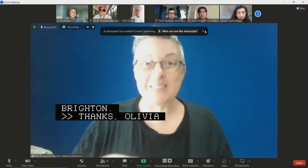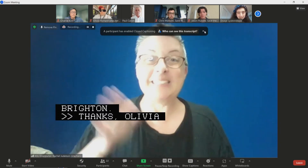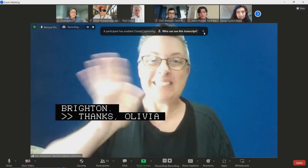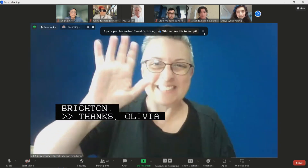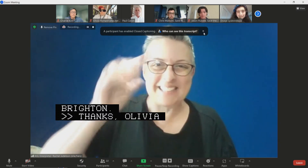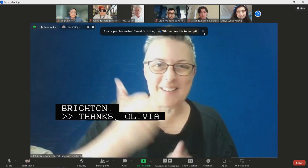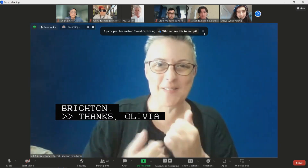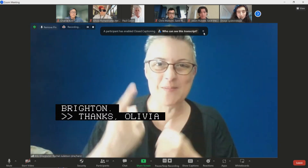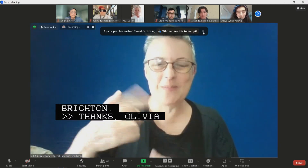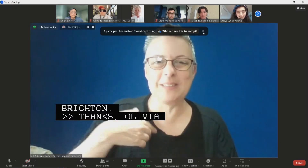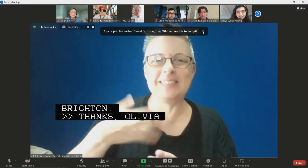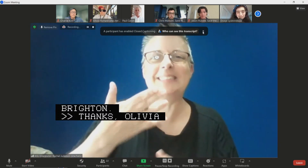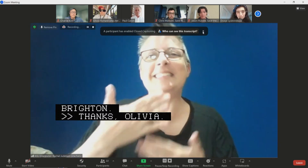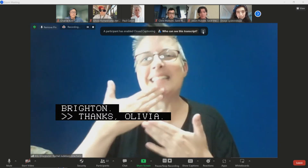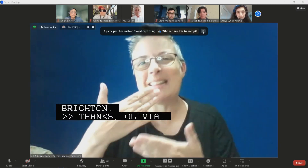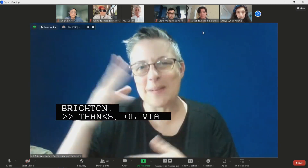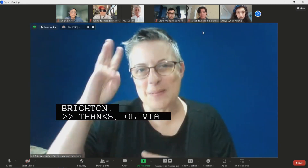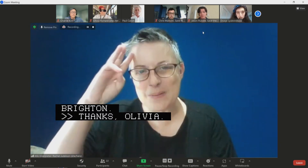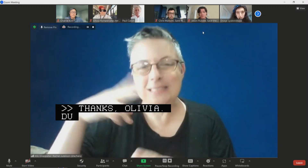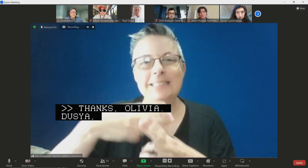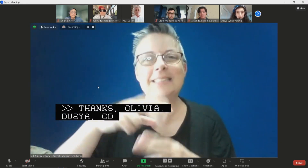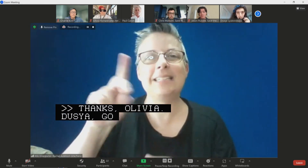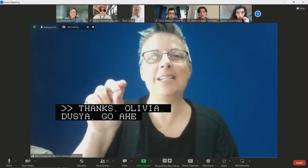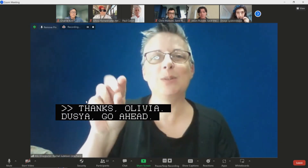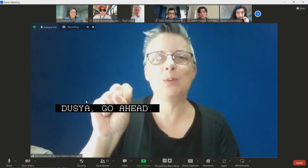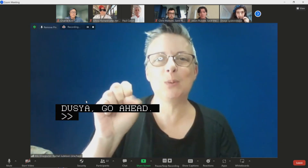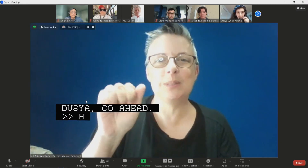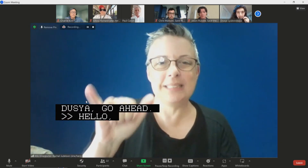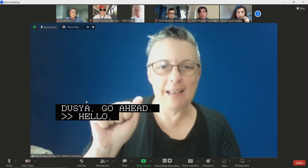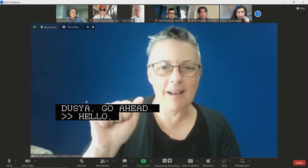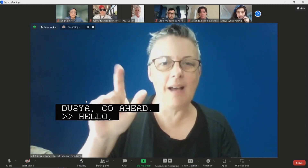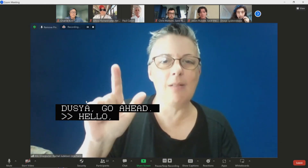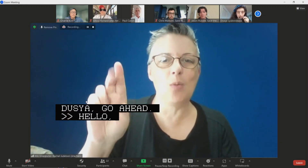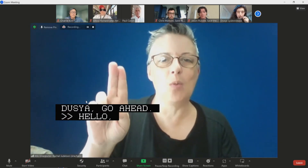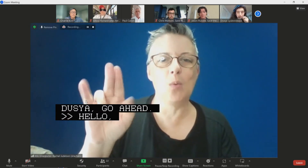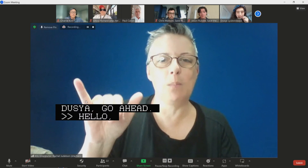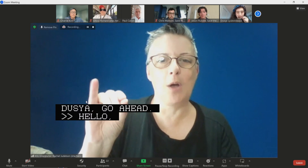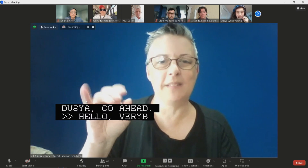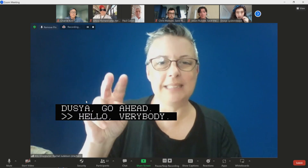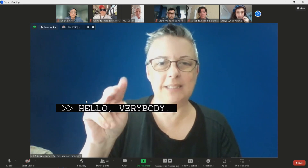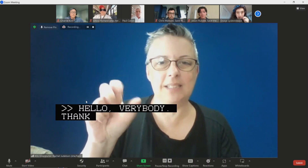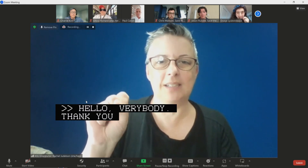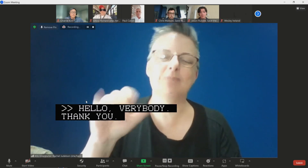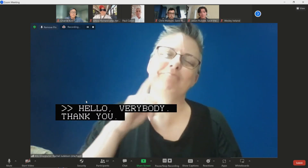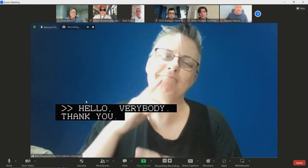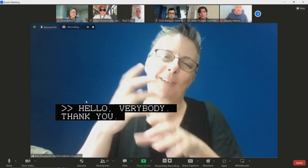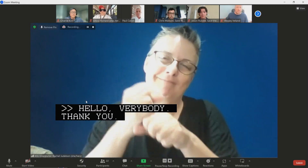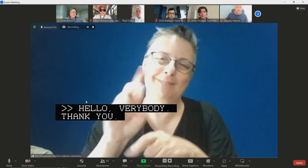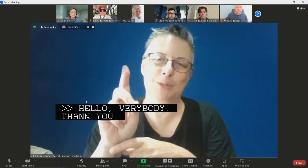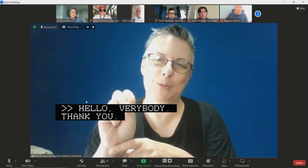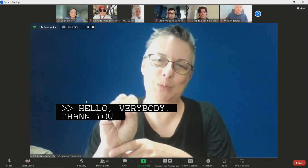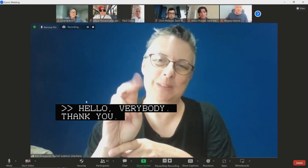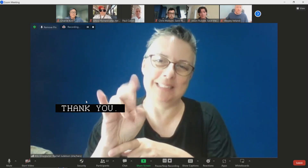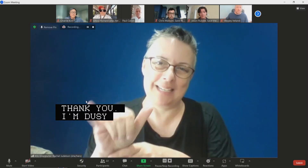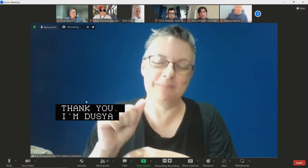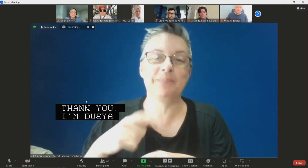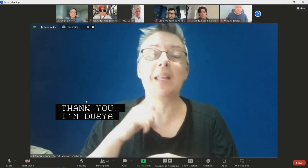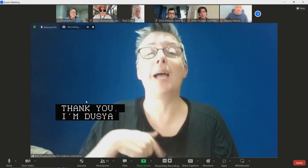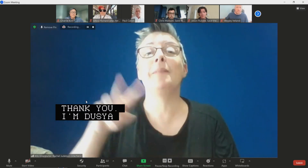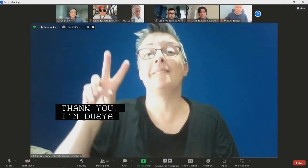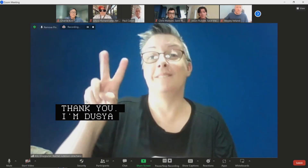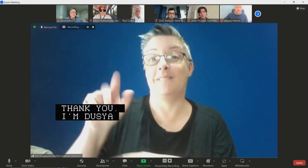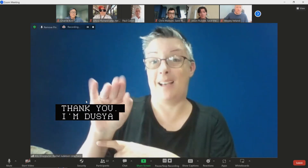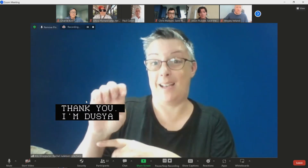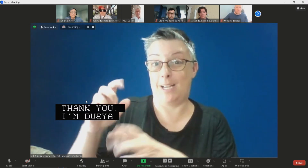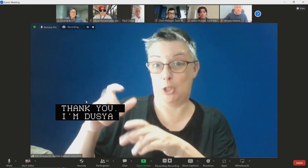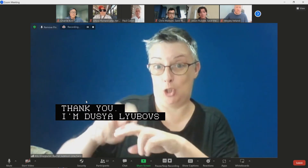Hello, everybody, and thank you, Wes. My name is Dusia Lubovskaya, and or Dusia L for short, and I'm the vice chair, and